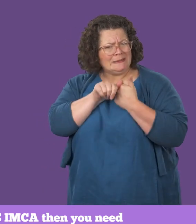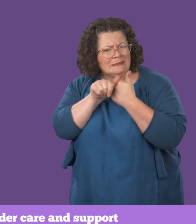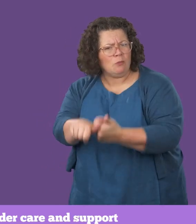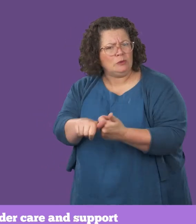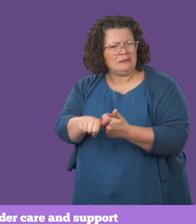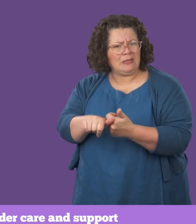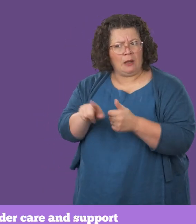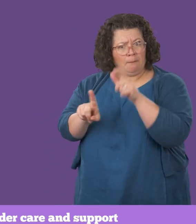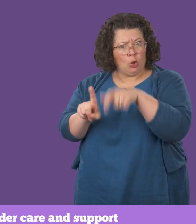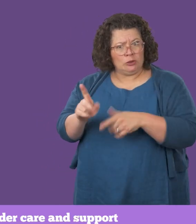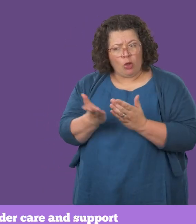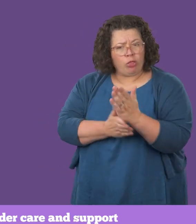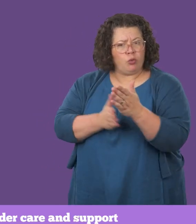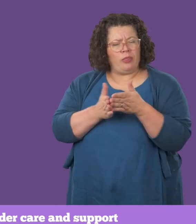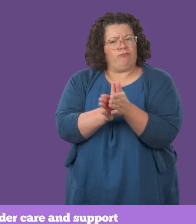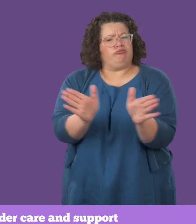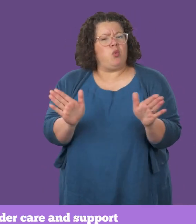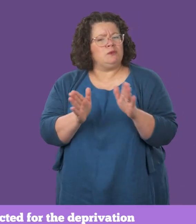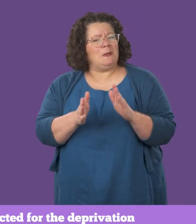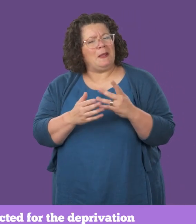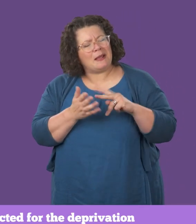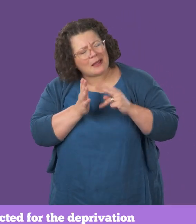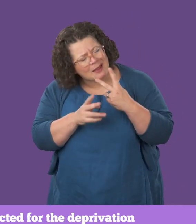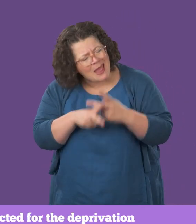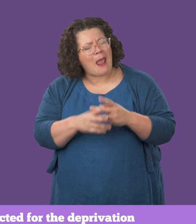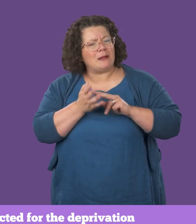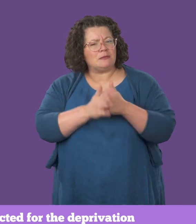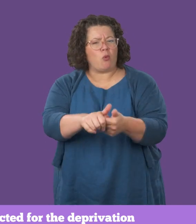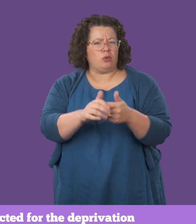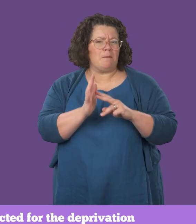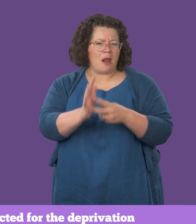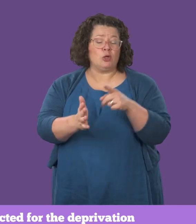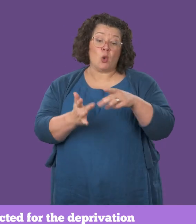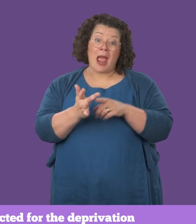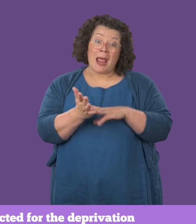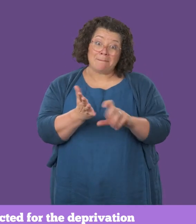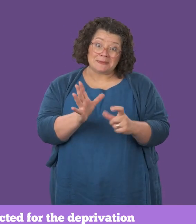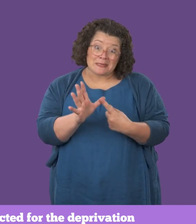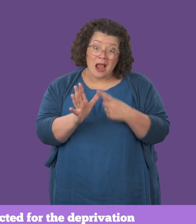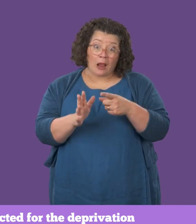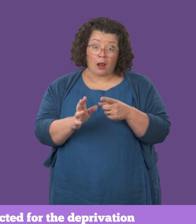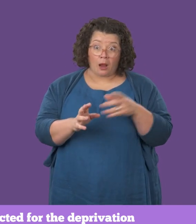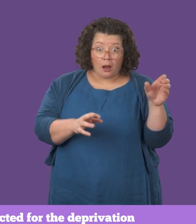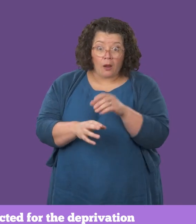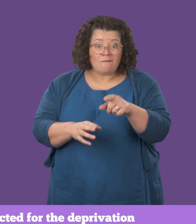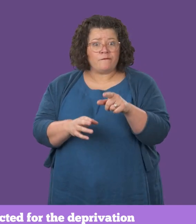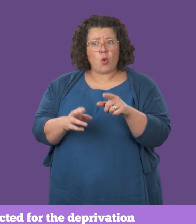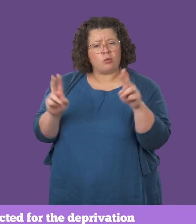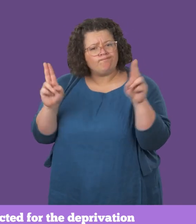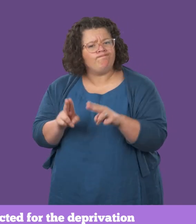person through the broader care and support planning. So if you're an IMCA instructed for the deprivation of liberty, I would be looking